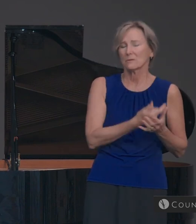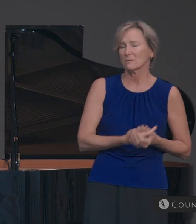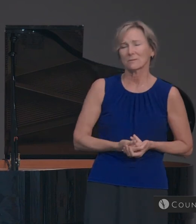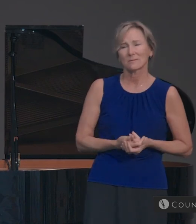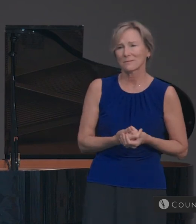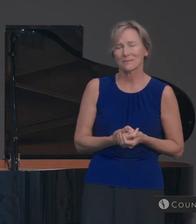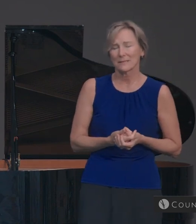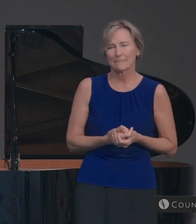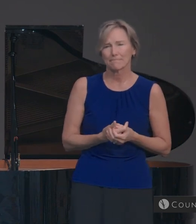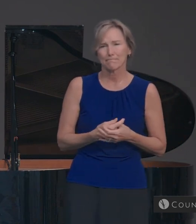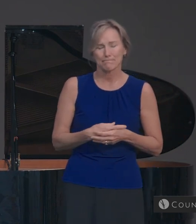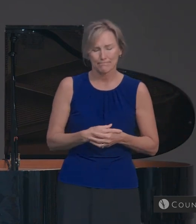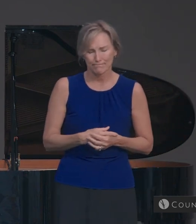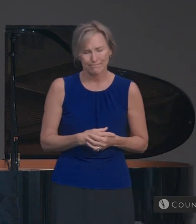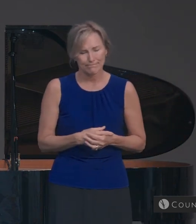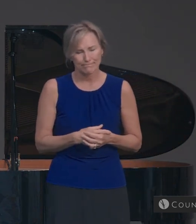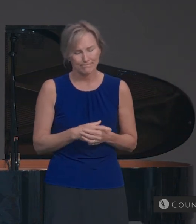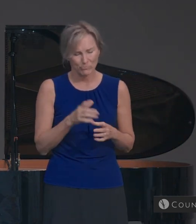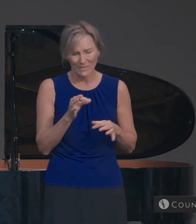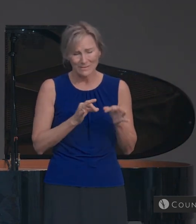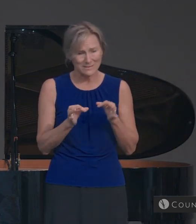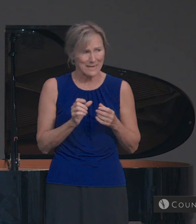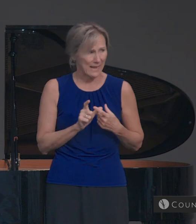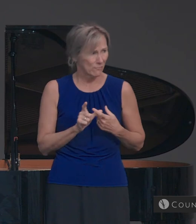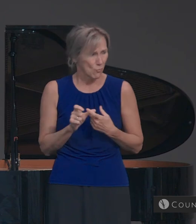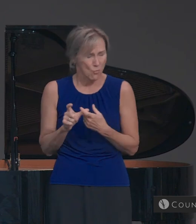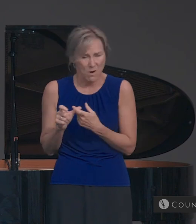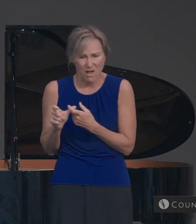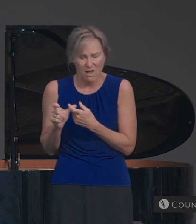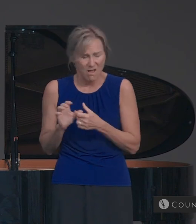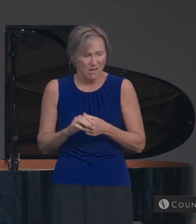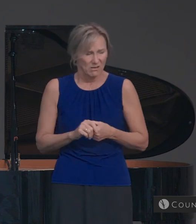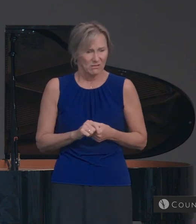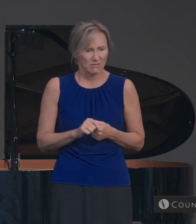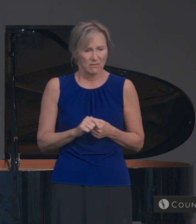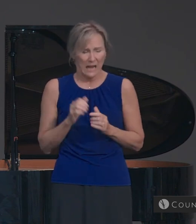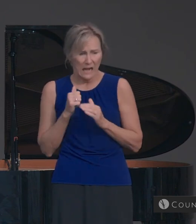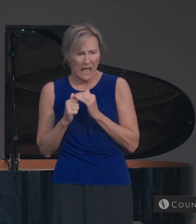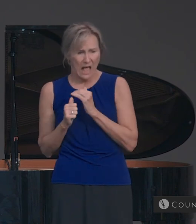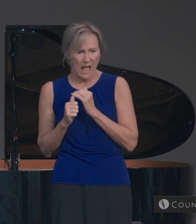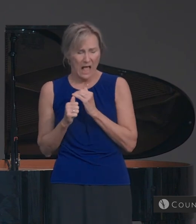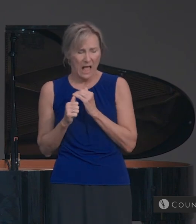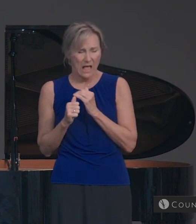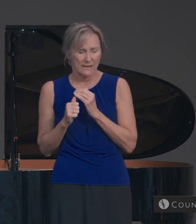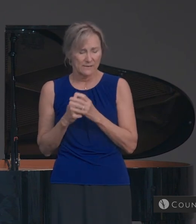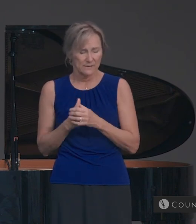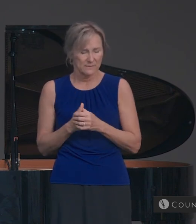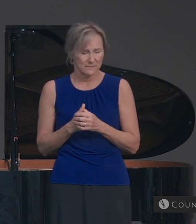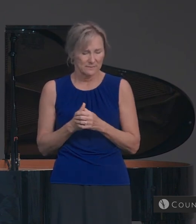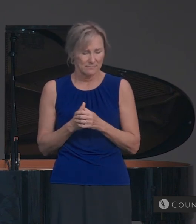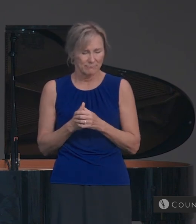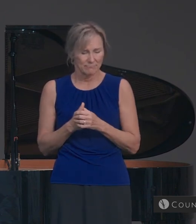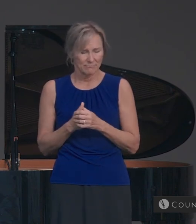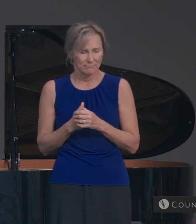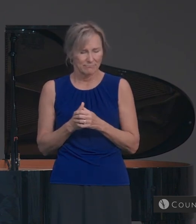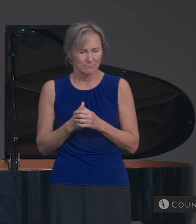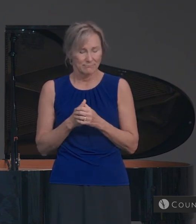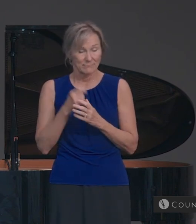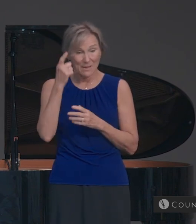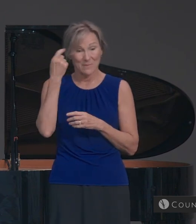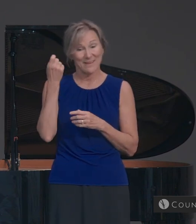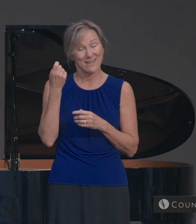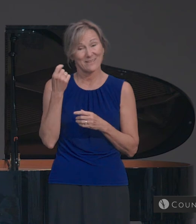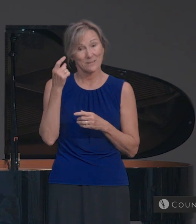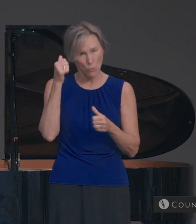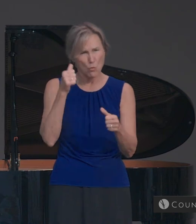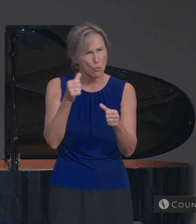stay there in those homes, they would run for the caves, because eventually, as the outlying cities fell,